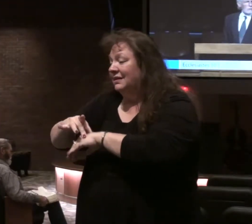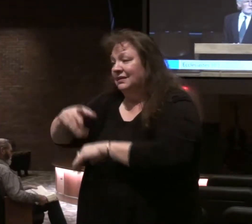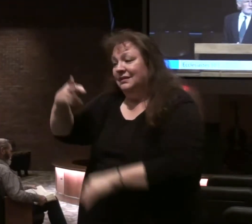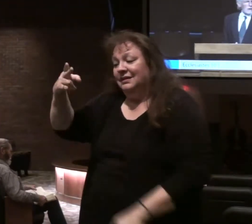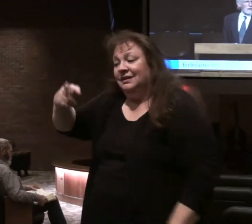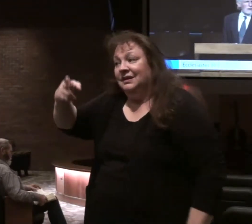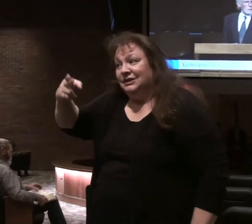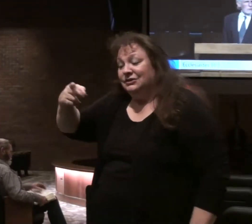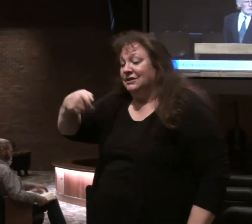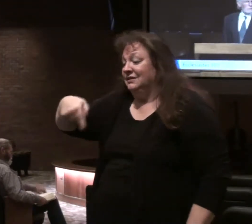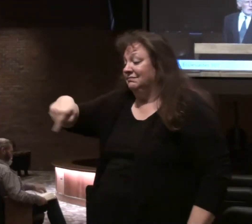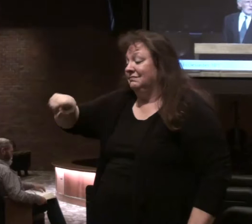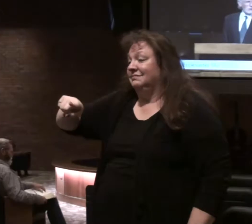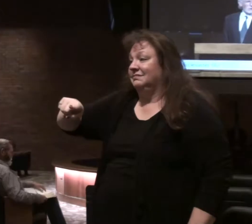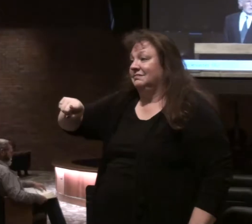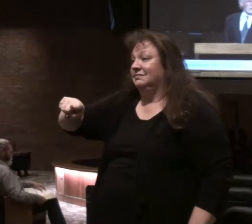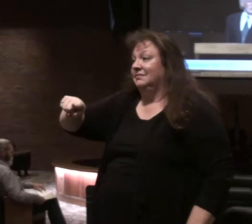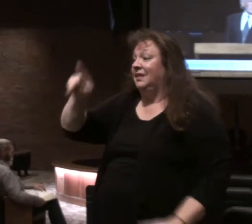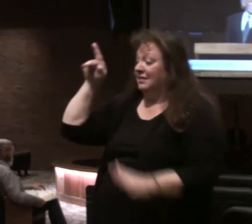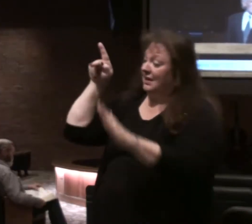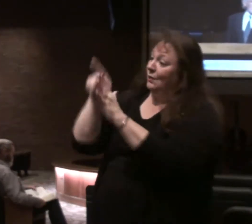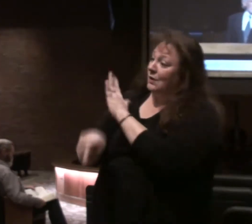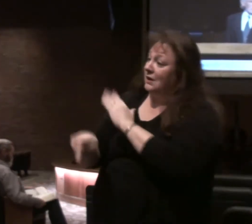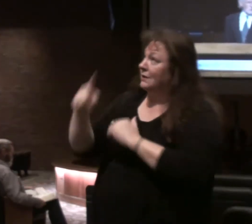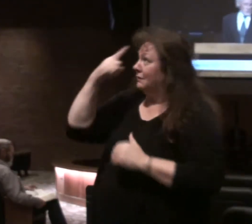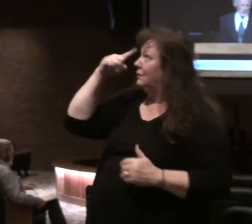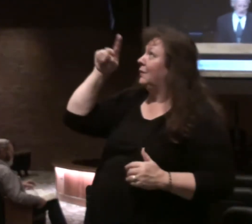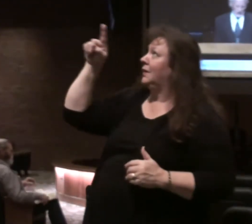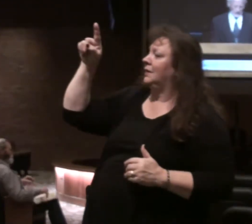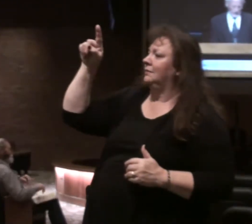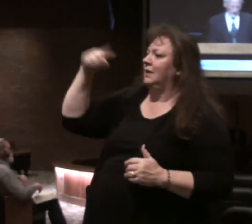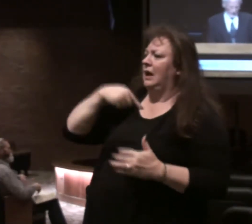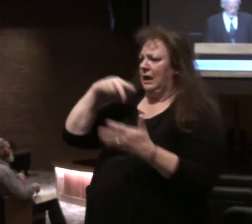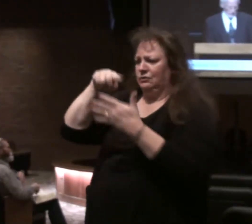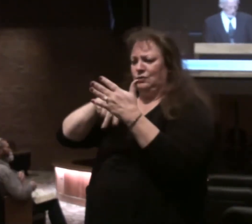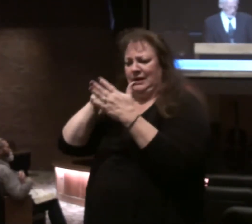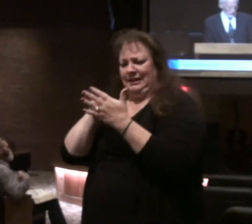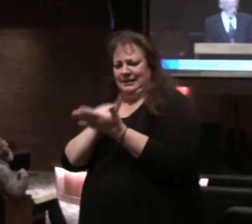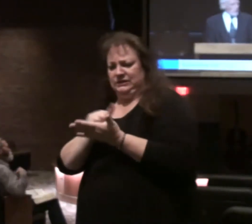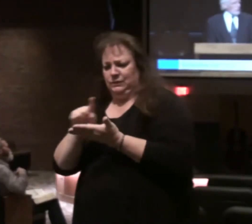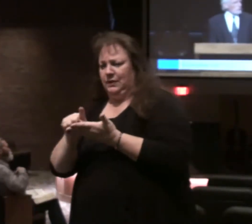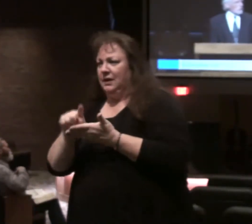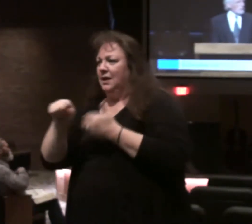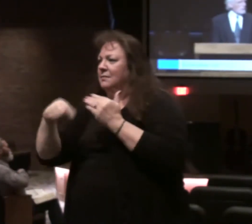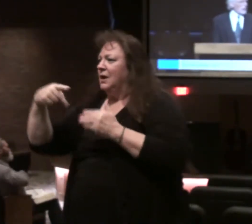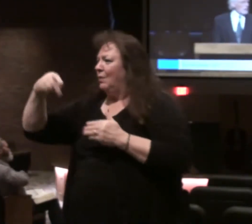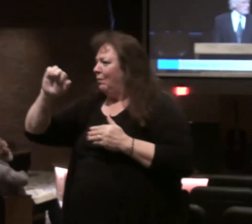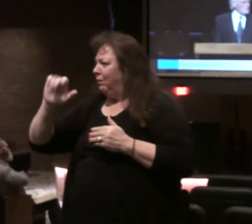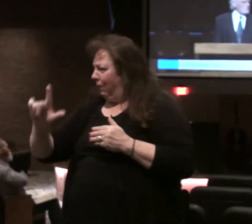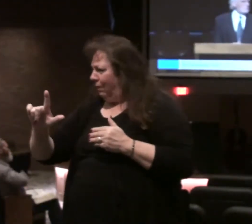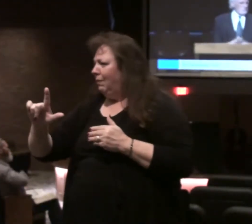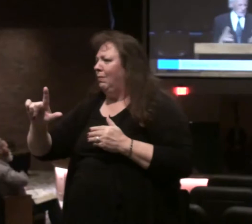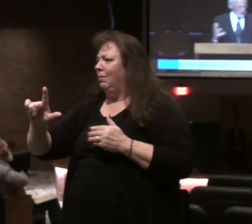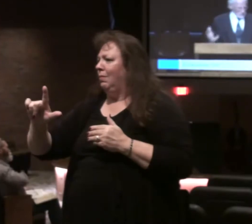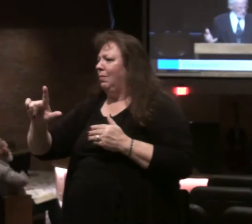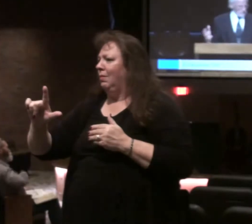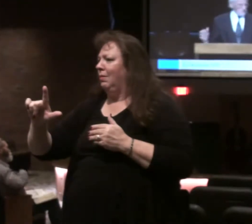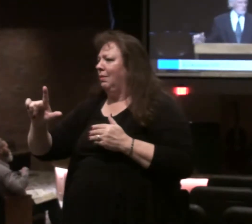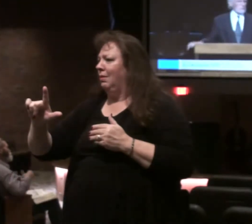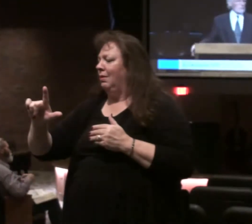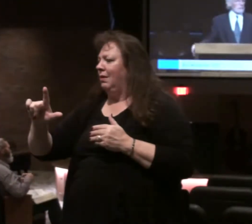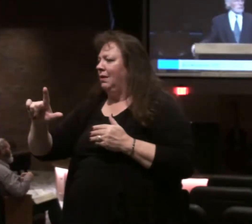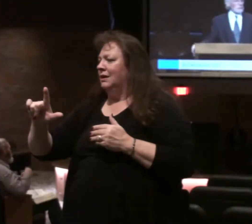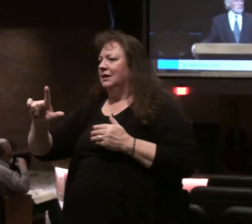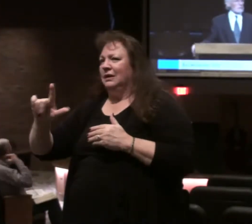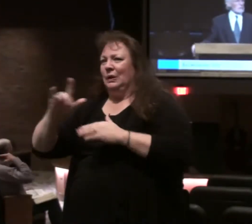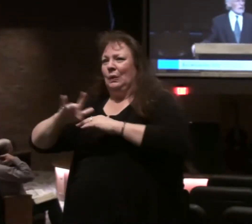History would say they were martyred. I was reading this week on the Apostle Paul and what